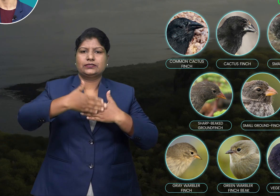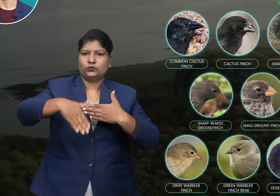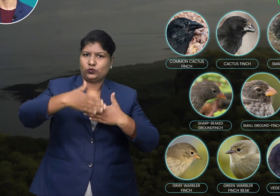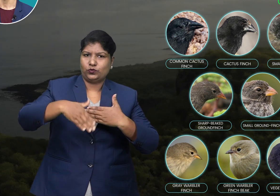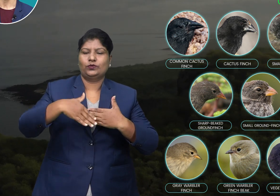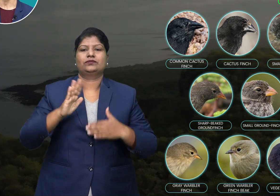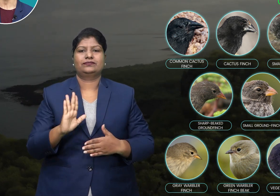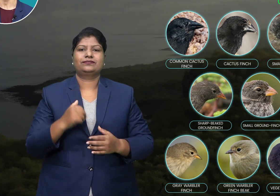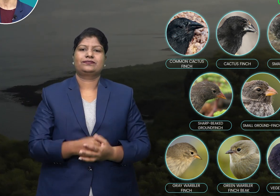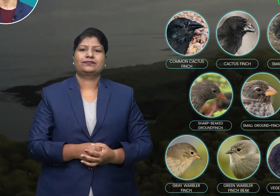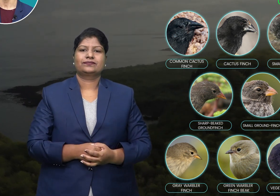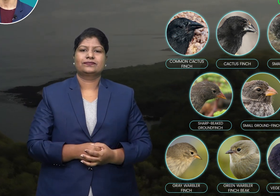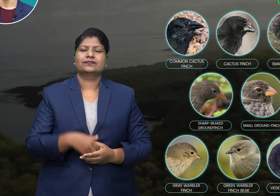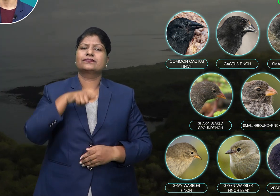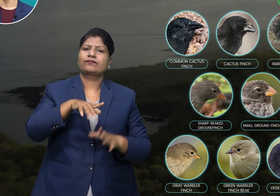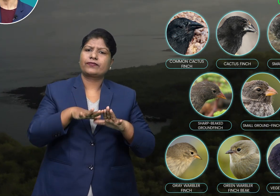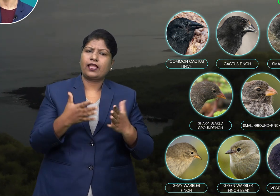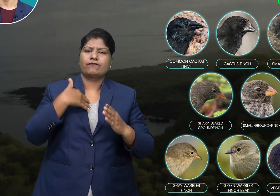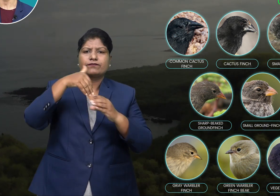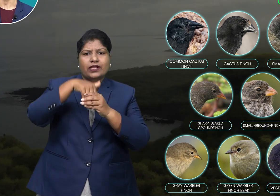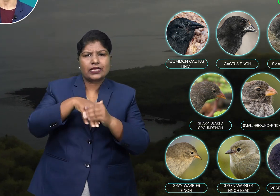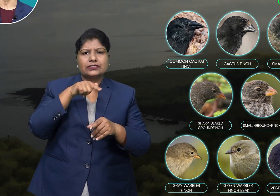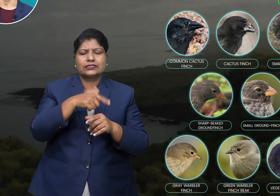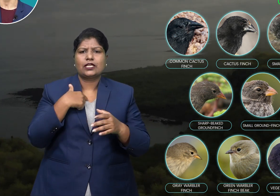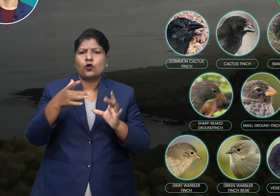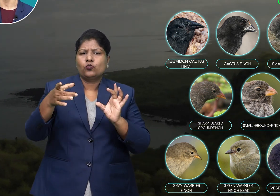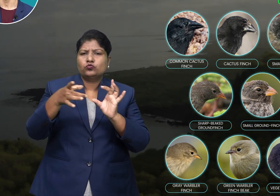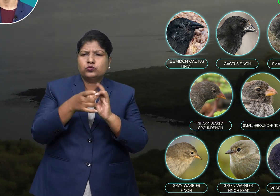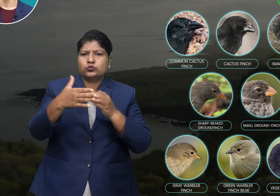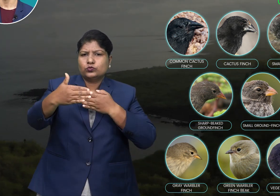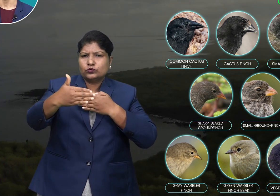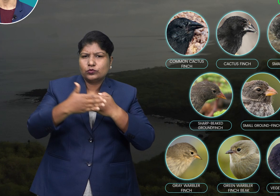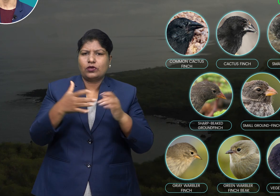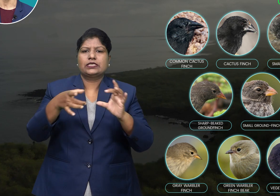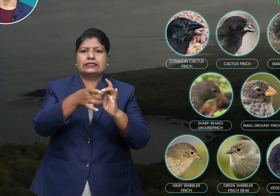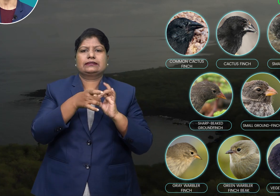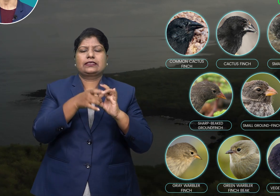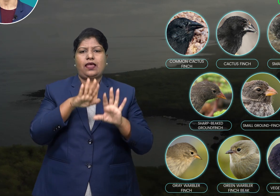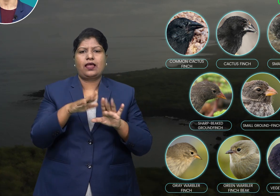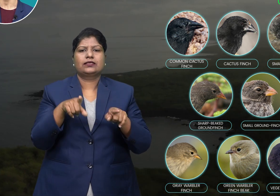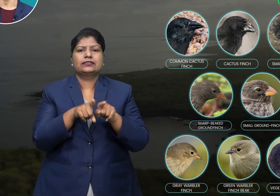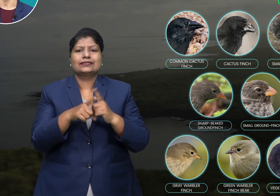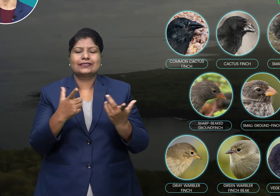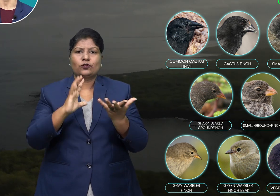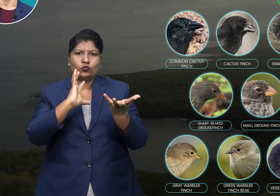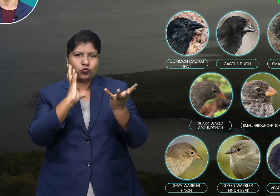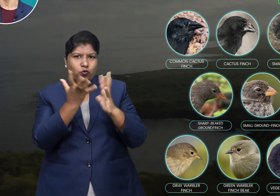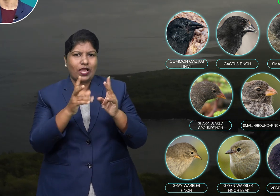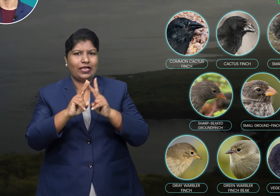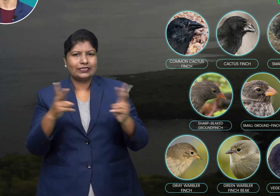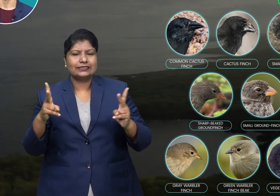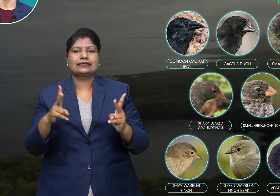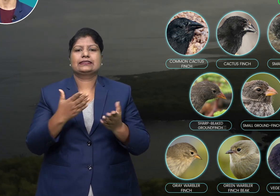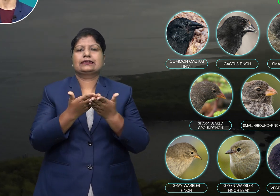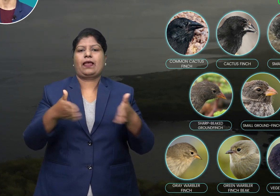continuously, even within very closely related forms in a particularly geographically separated